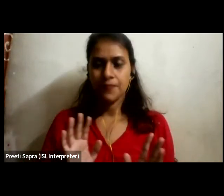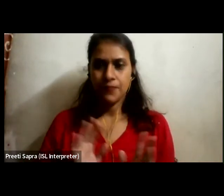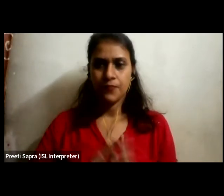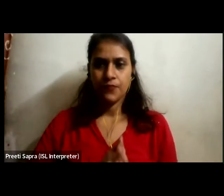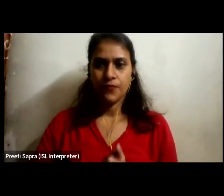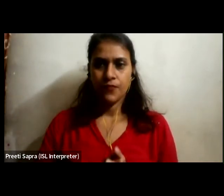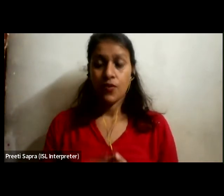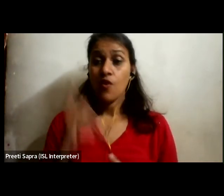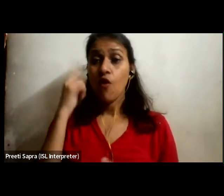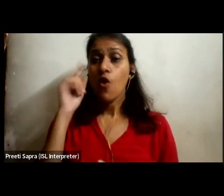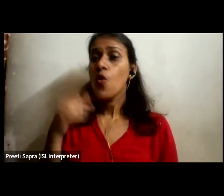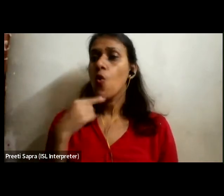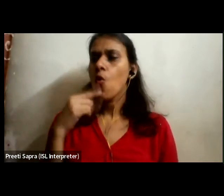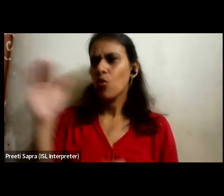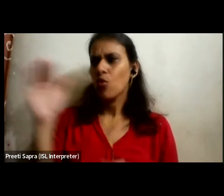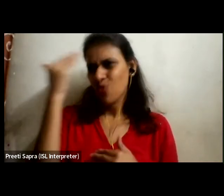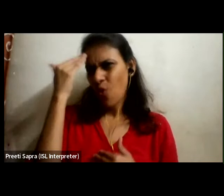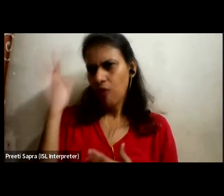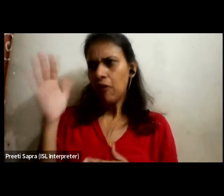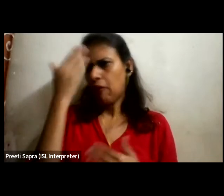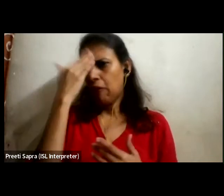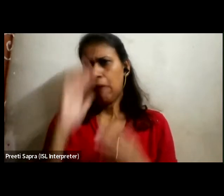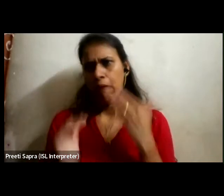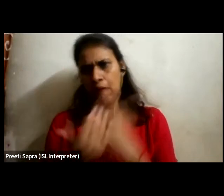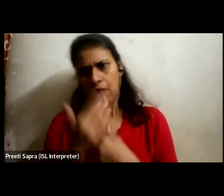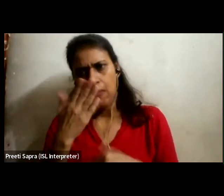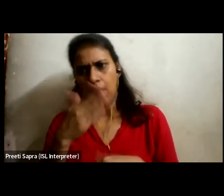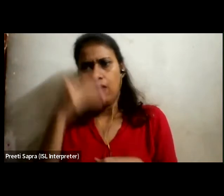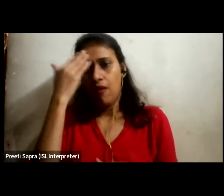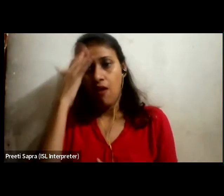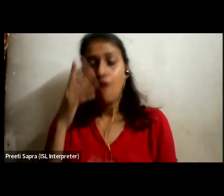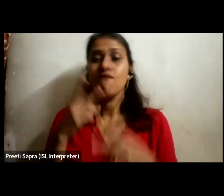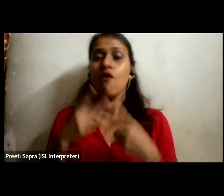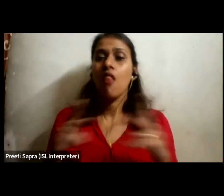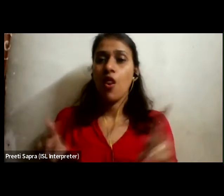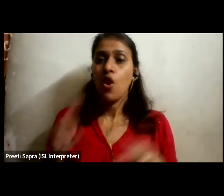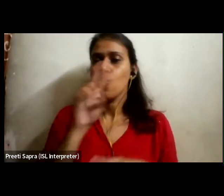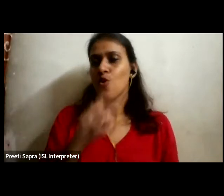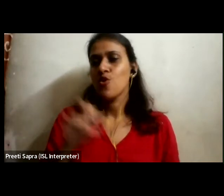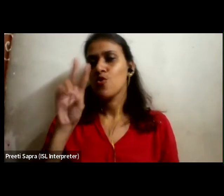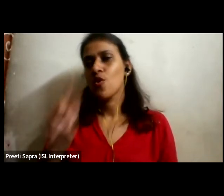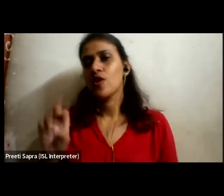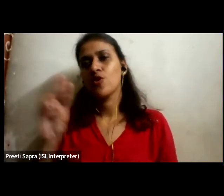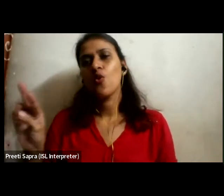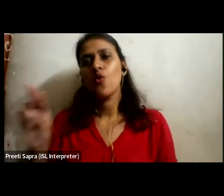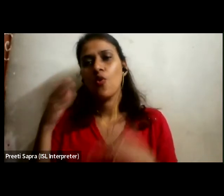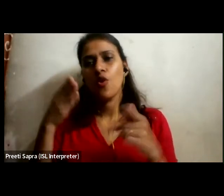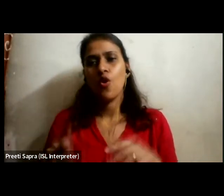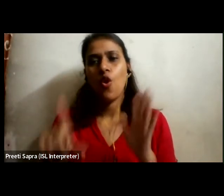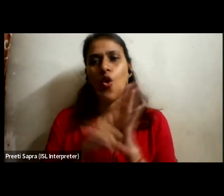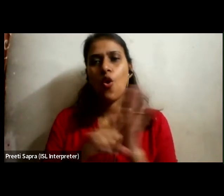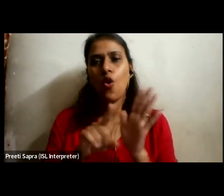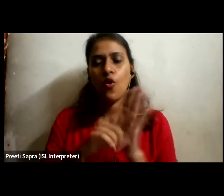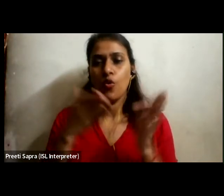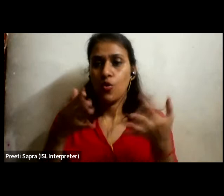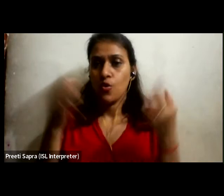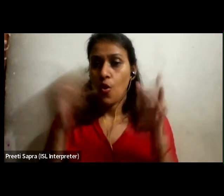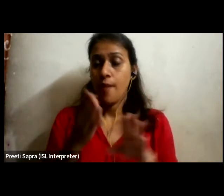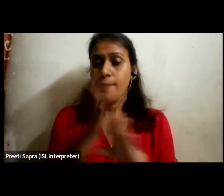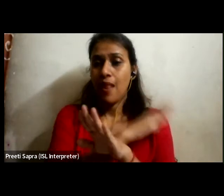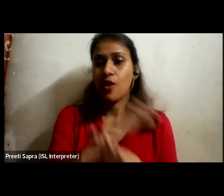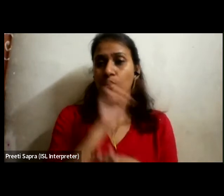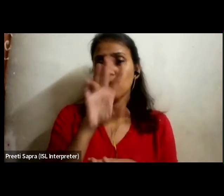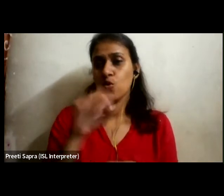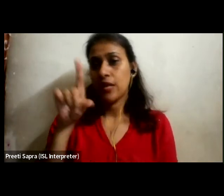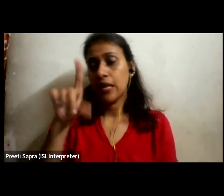for those who are not familiar, we recently had the Algorithmic Accountability Act of 2022, which was an update from the 2019 version, where